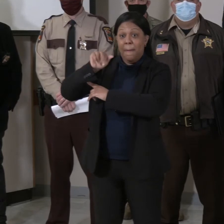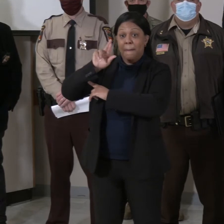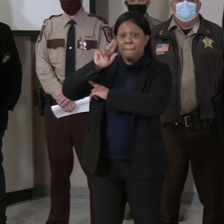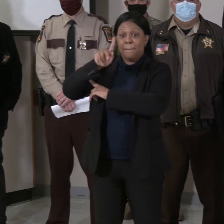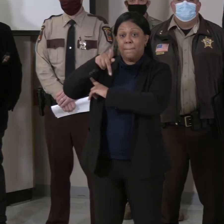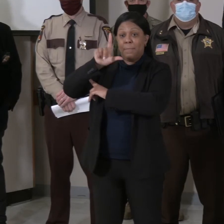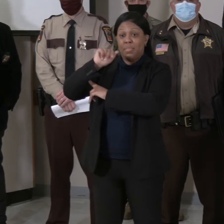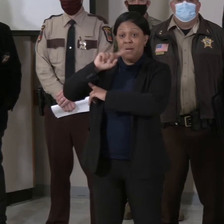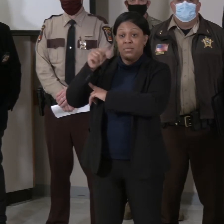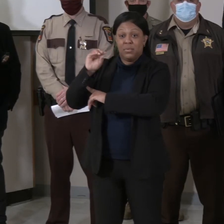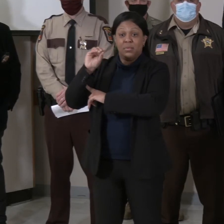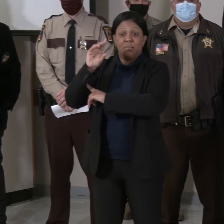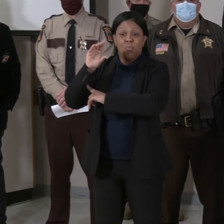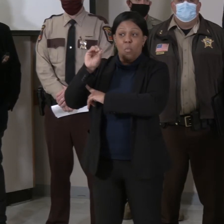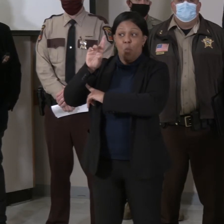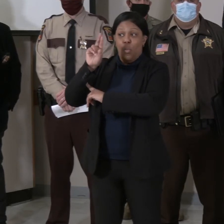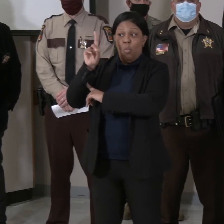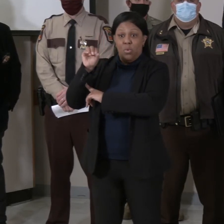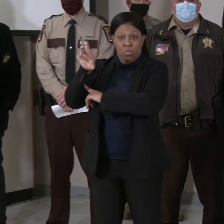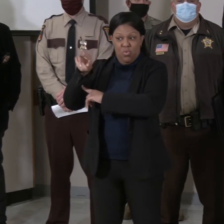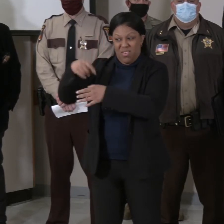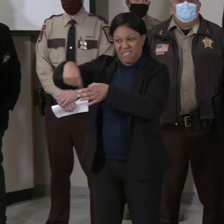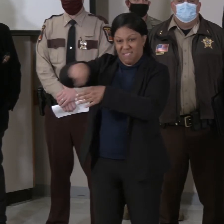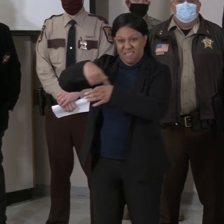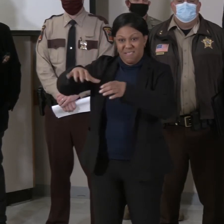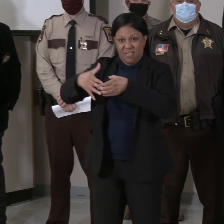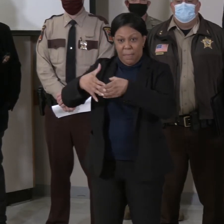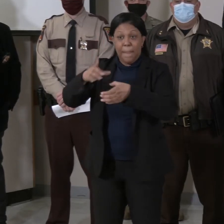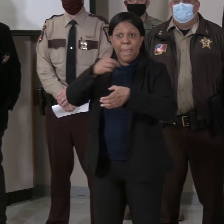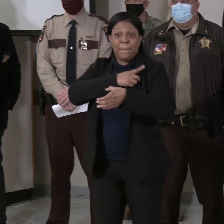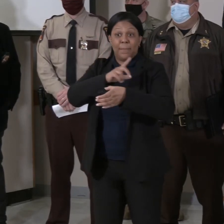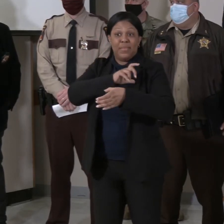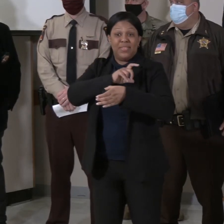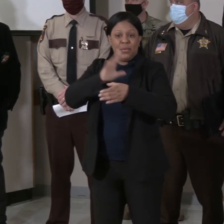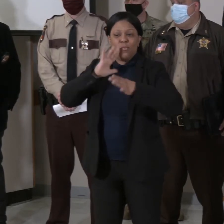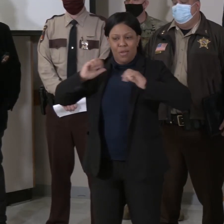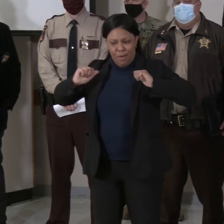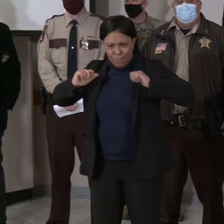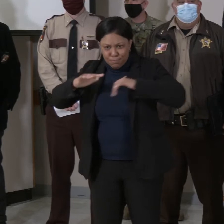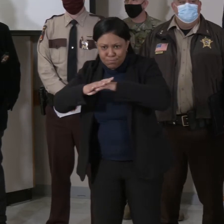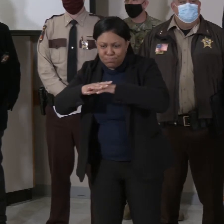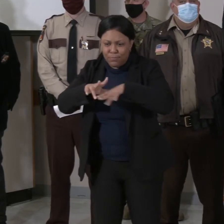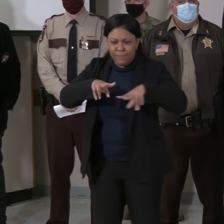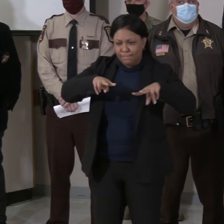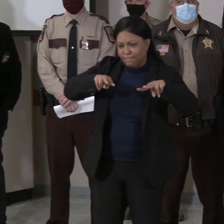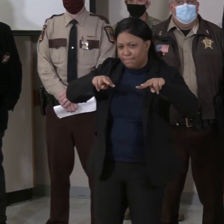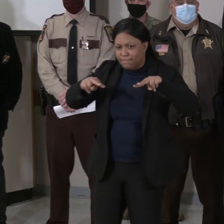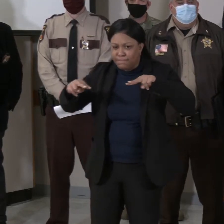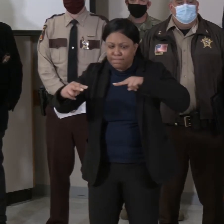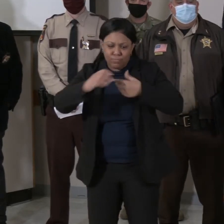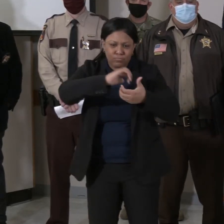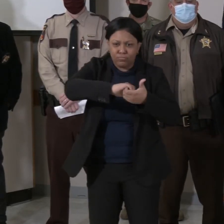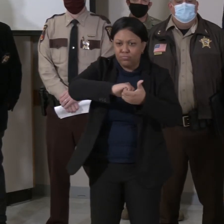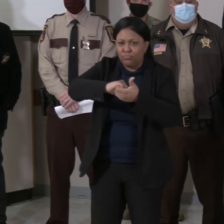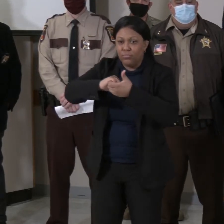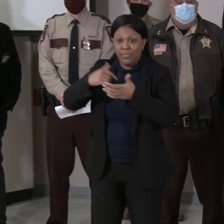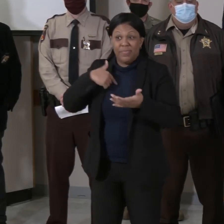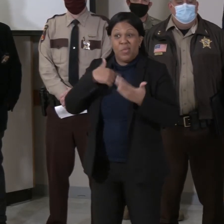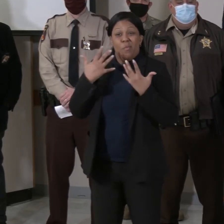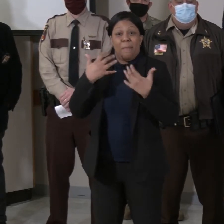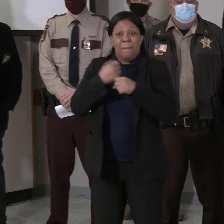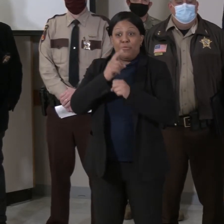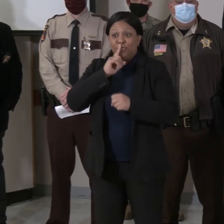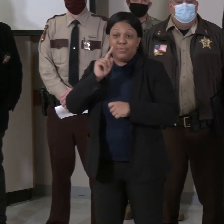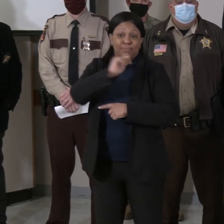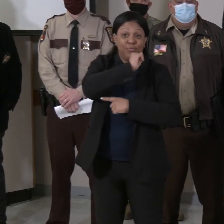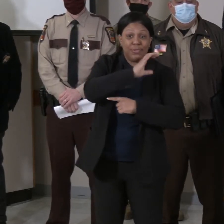matter is that this will be a unified command. It will allow all of us to be able to respond metro and region-wide